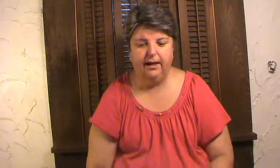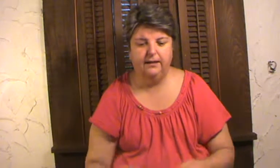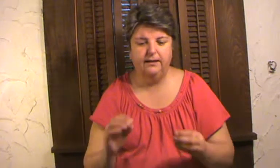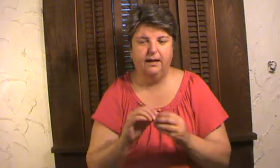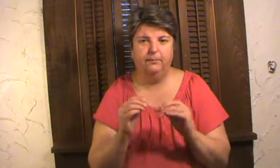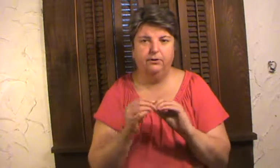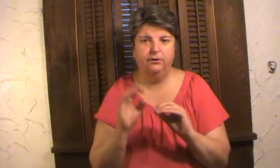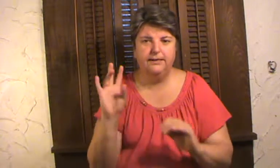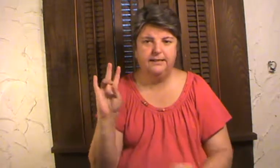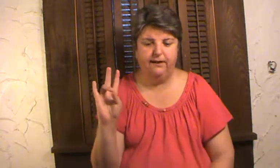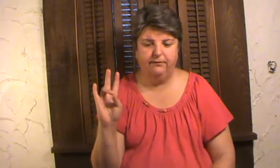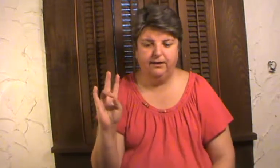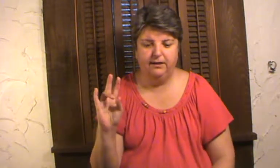Okay, number 7.